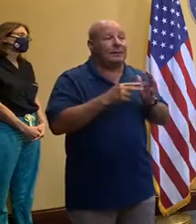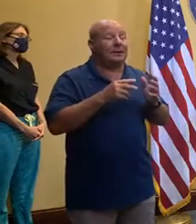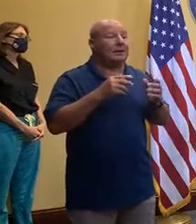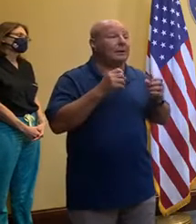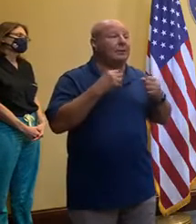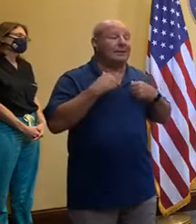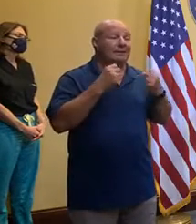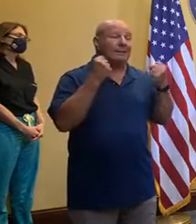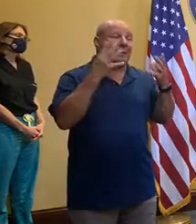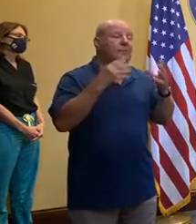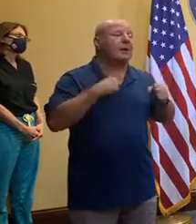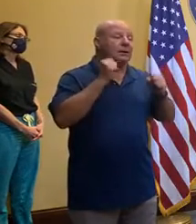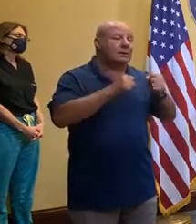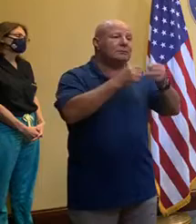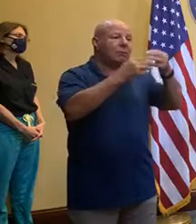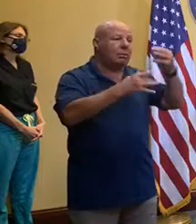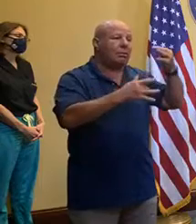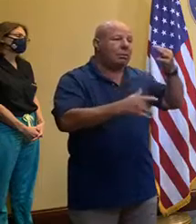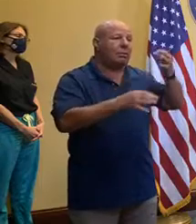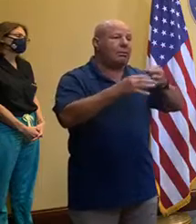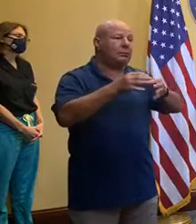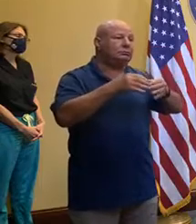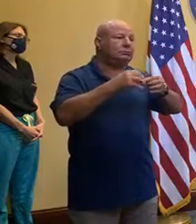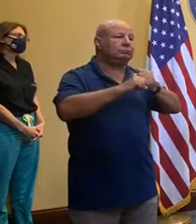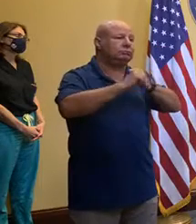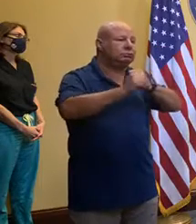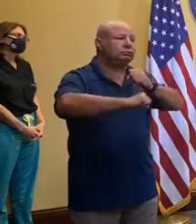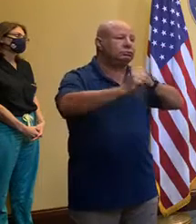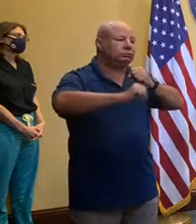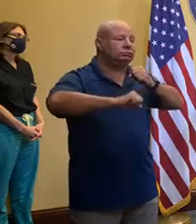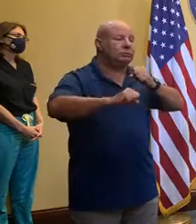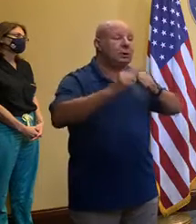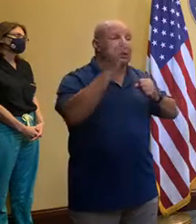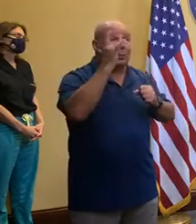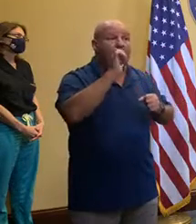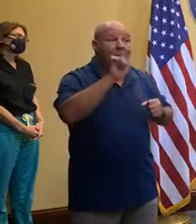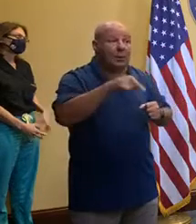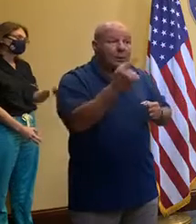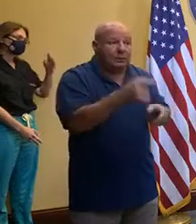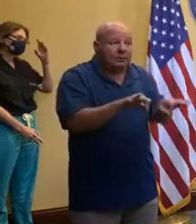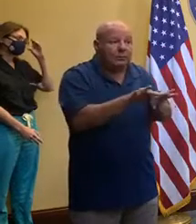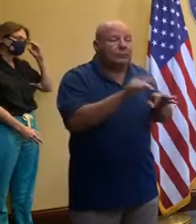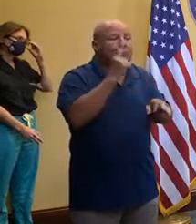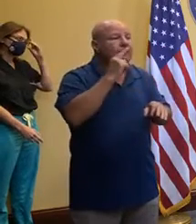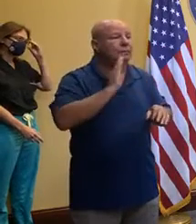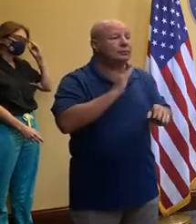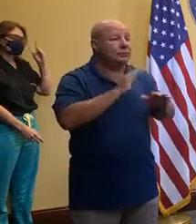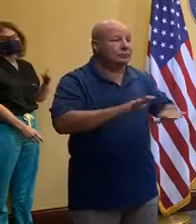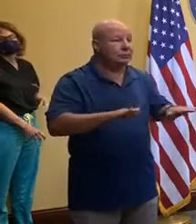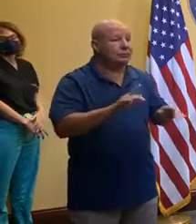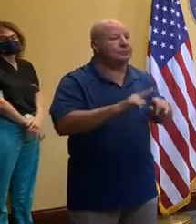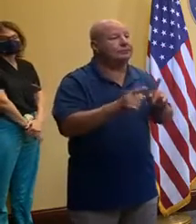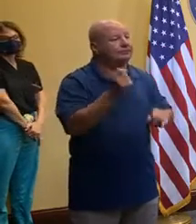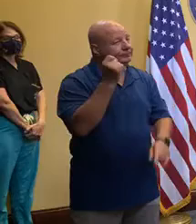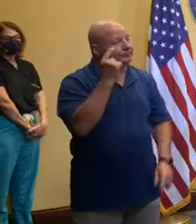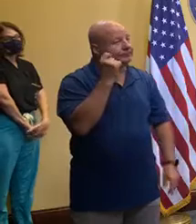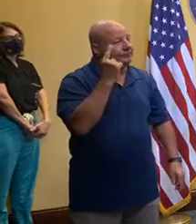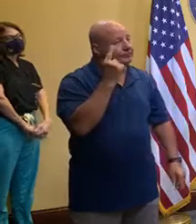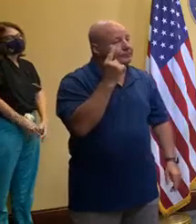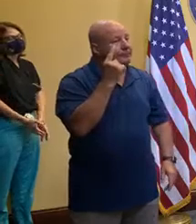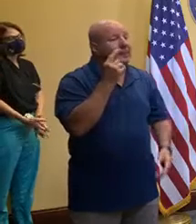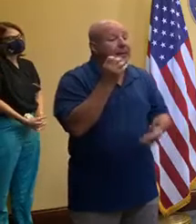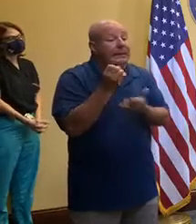on and on about why it is not only important for our children, but it's also important to